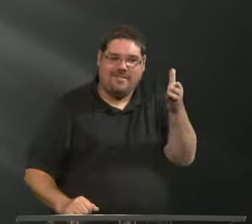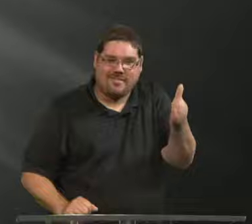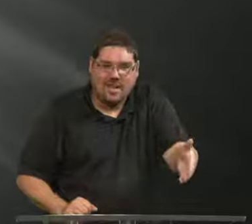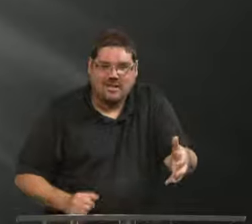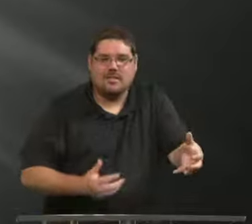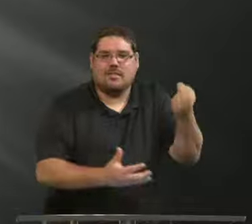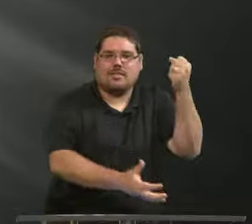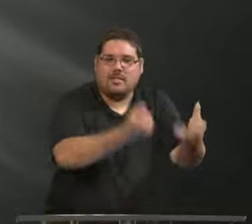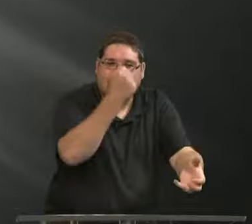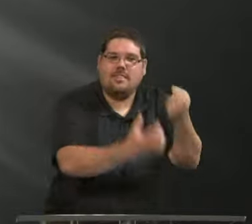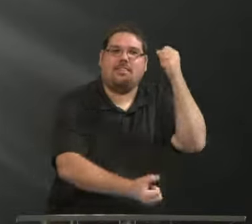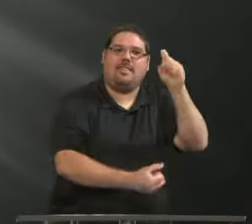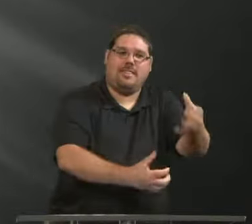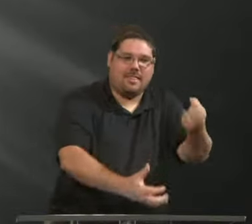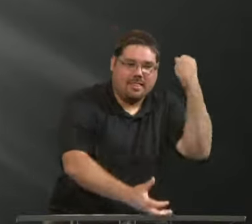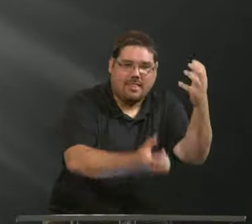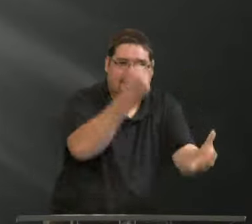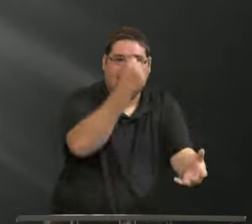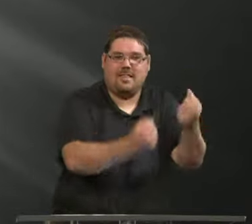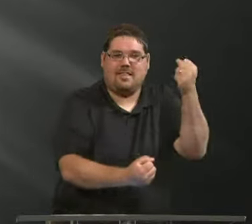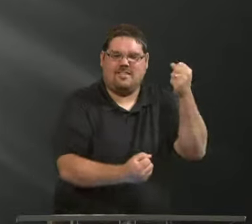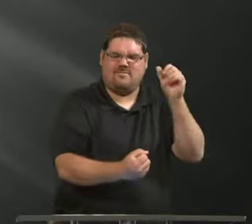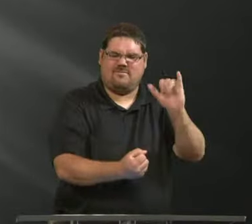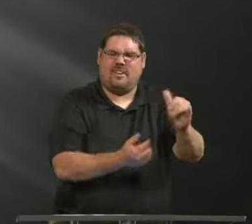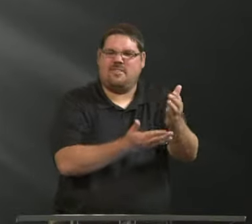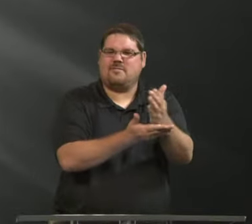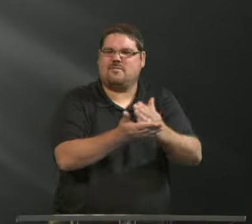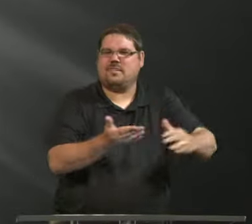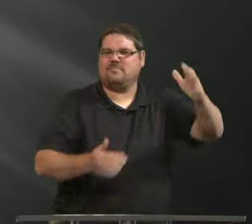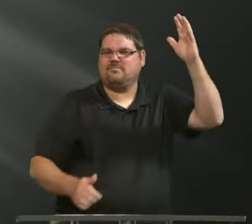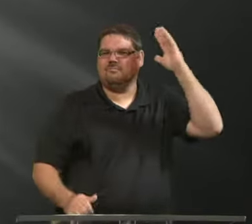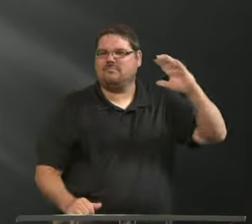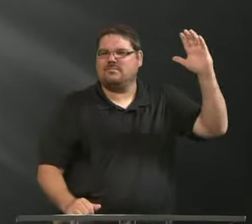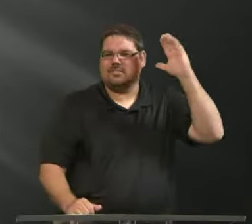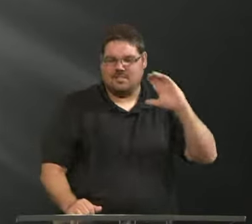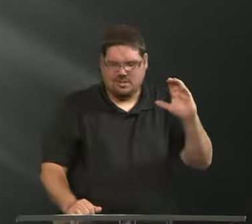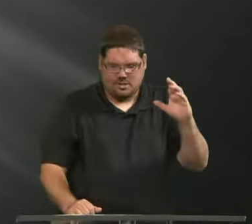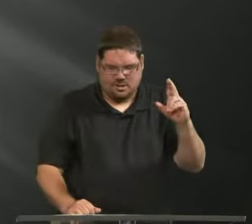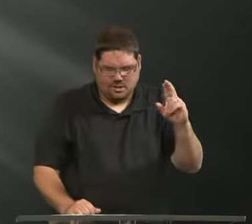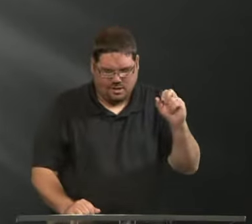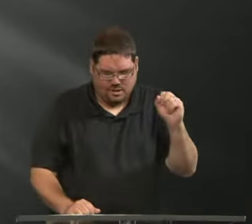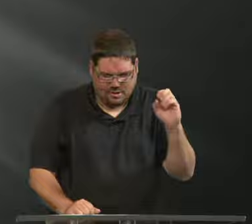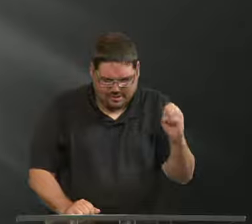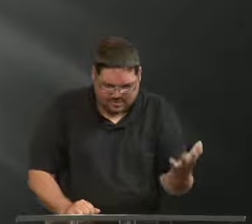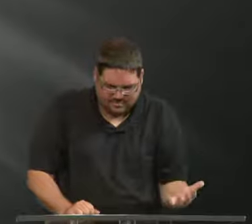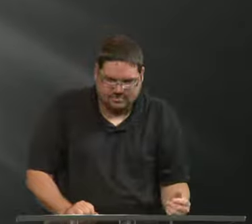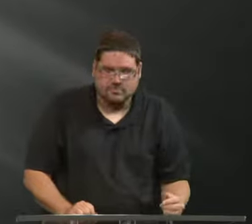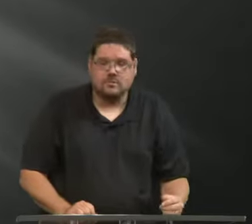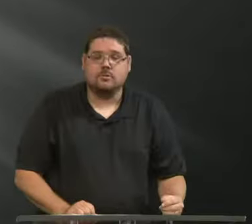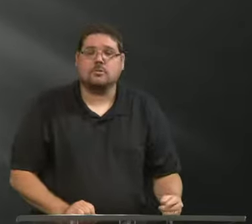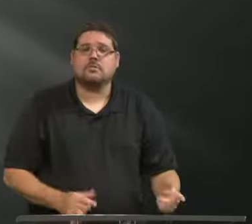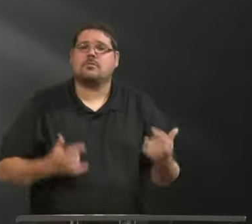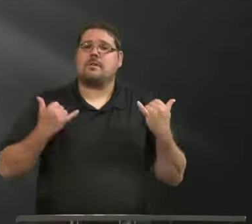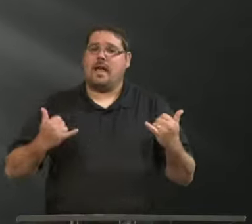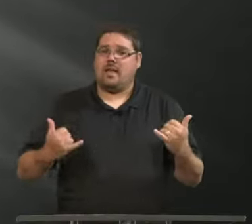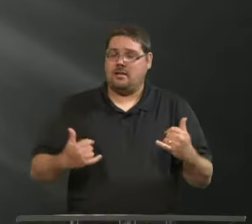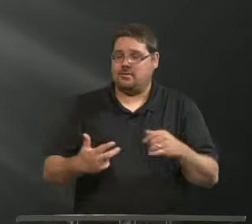know what? The weeds were still there. I still had to pull them. It's not like it was back